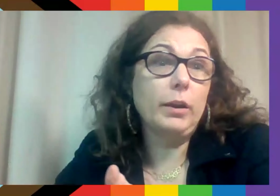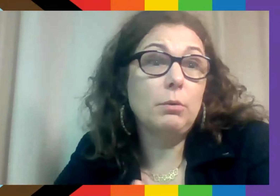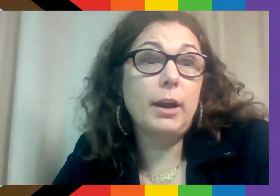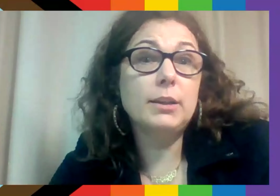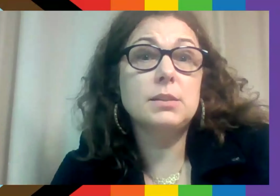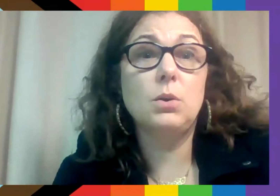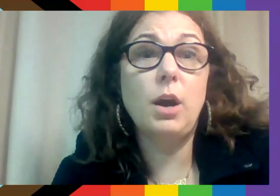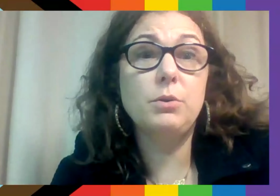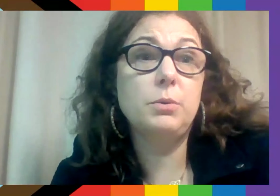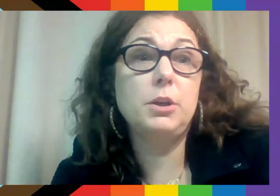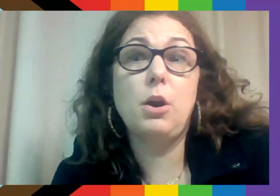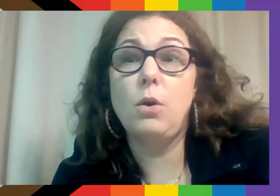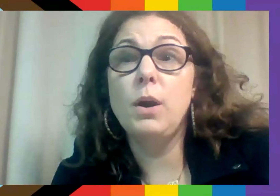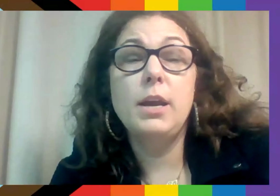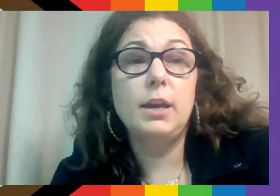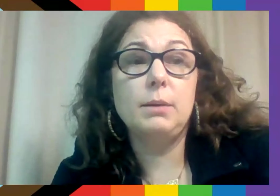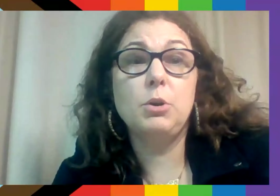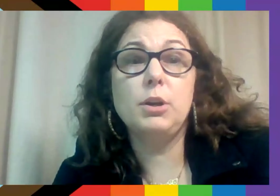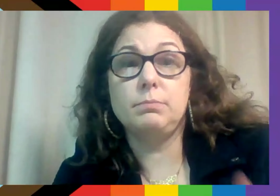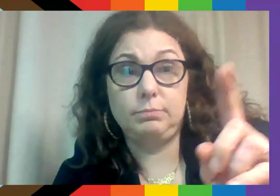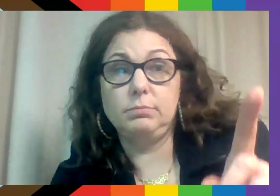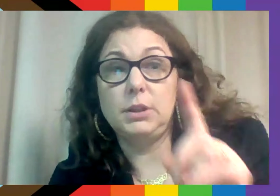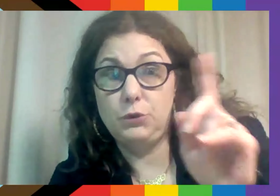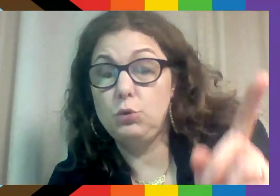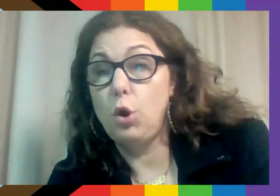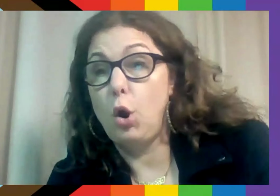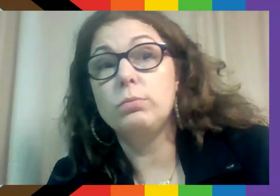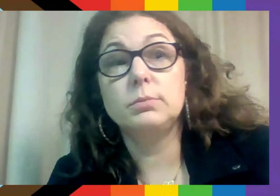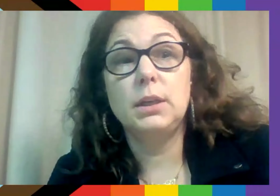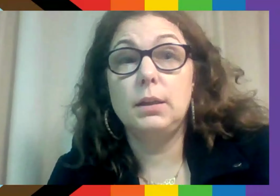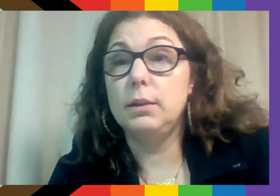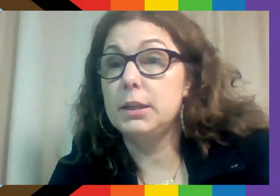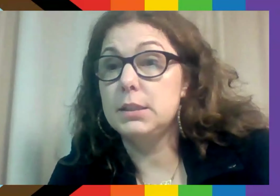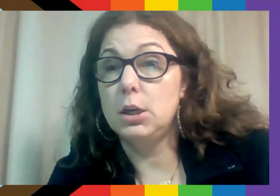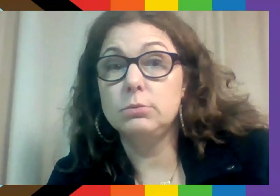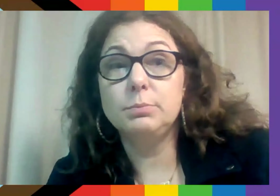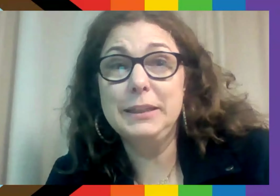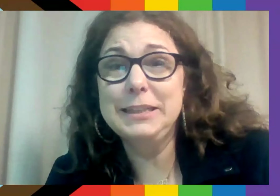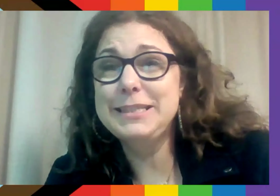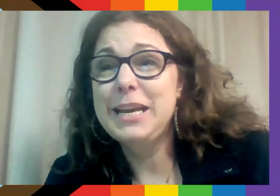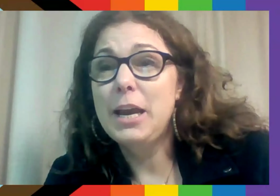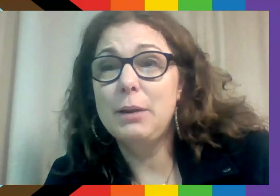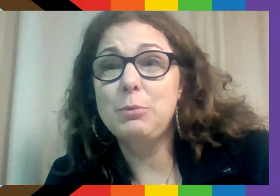Trump's doing, right? So how do we know? And if you know, let us